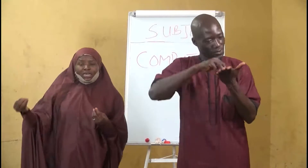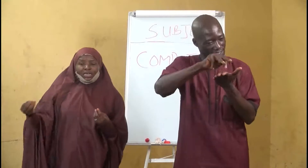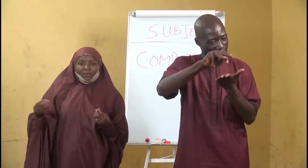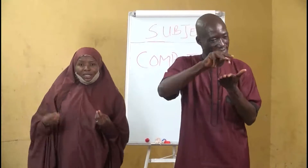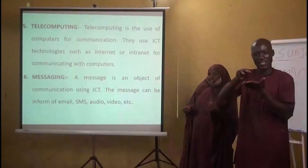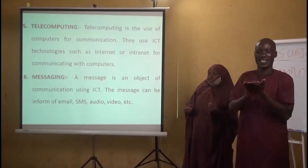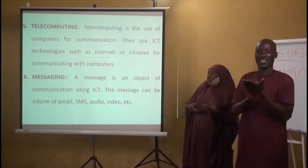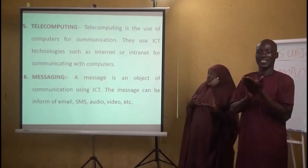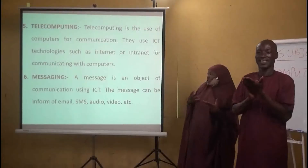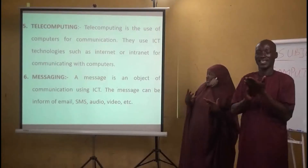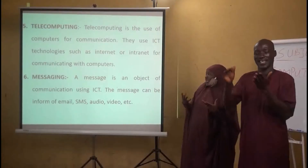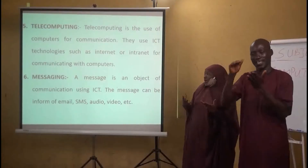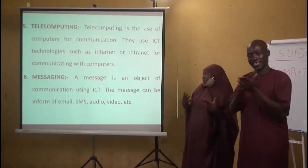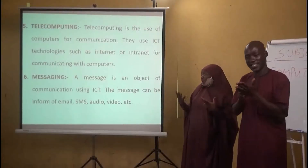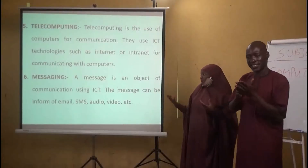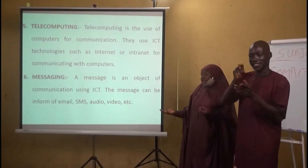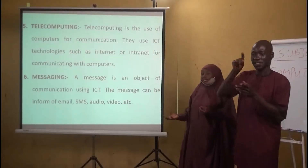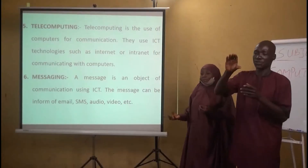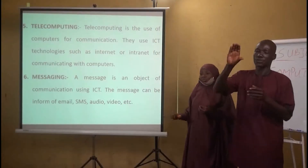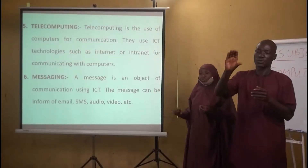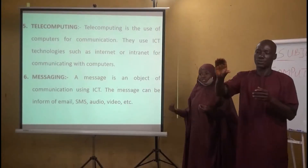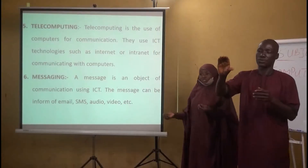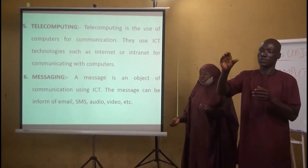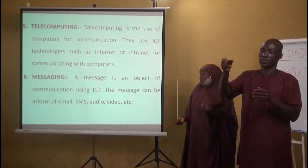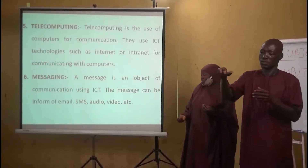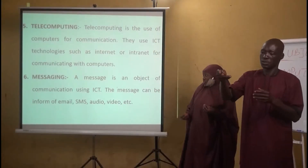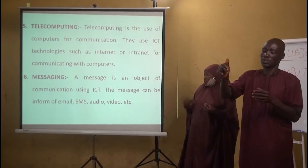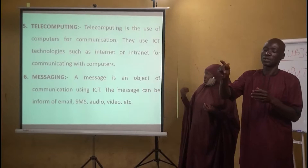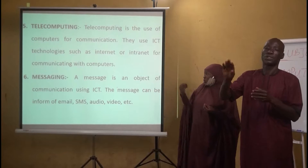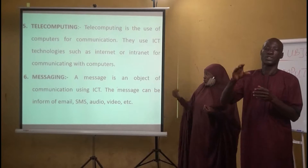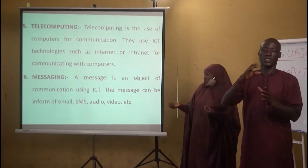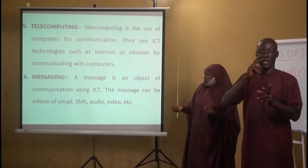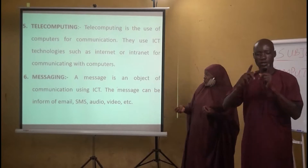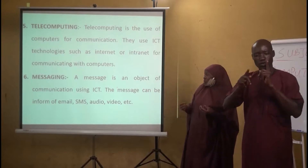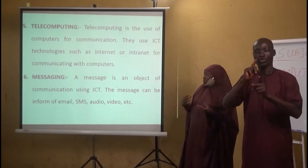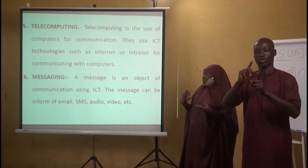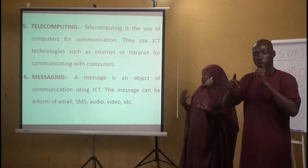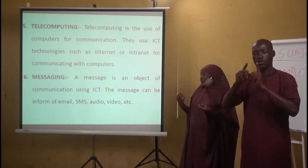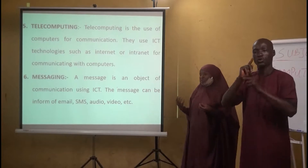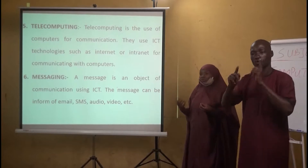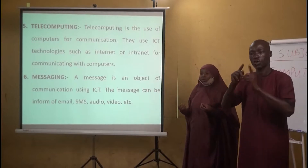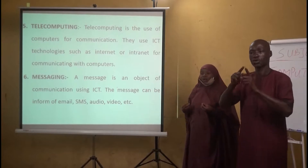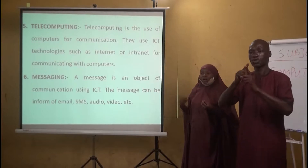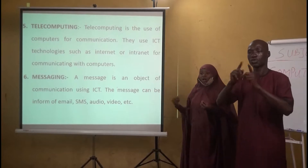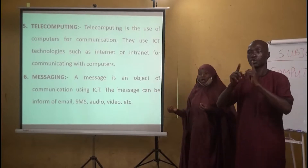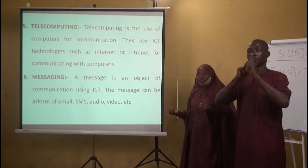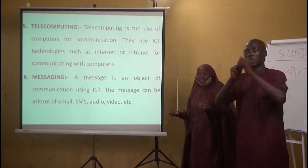a message, using either your SMS, which is short messages, you use audio, you use video. All these